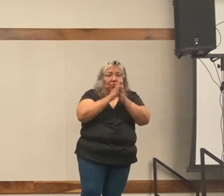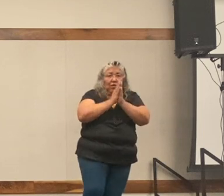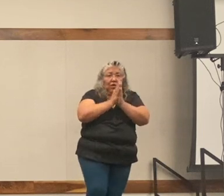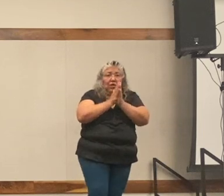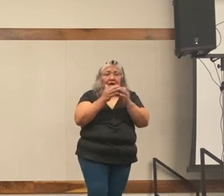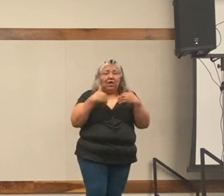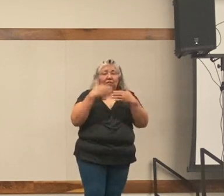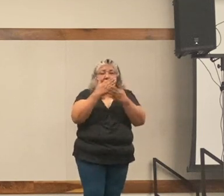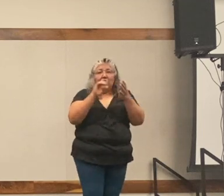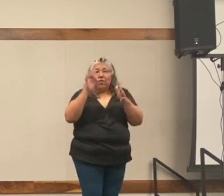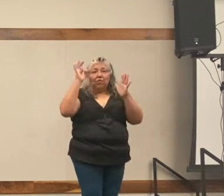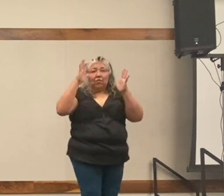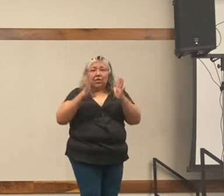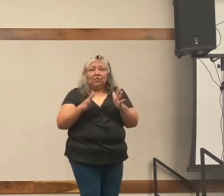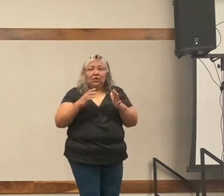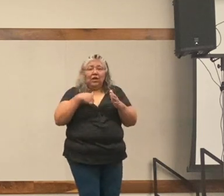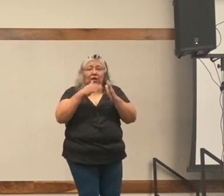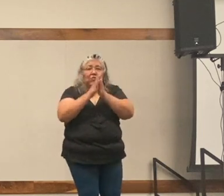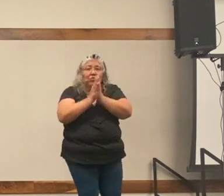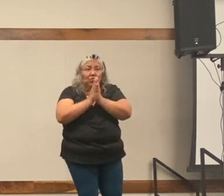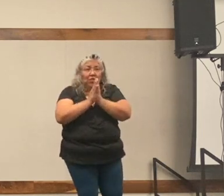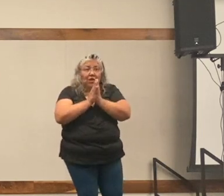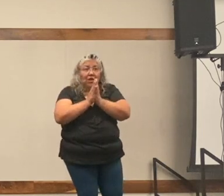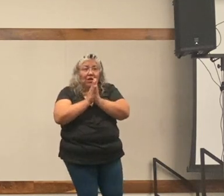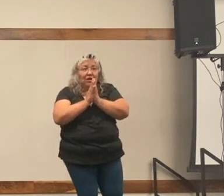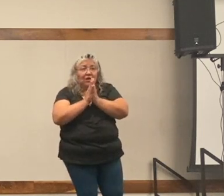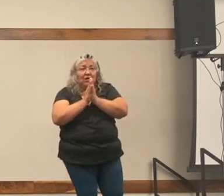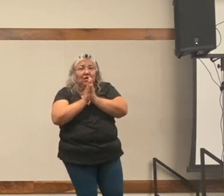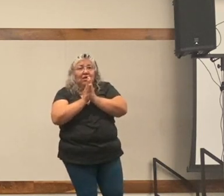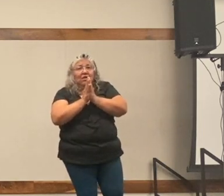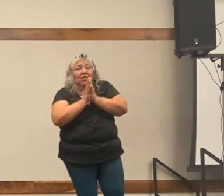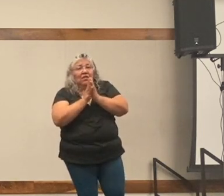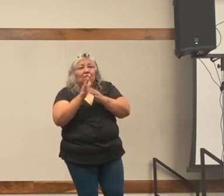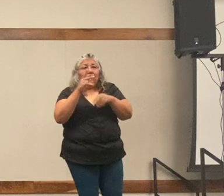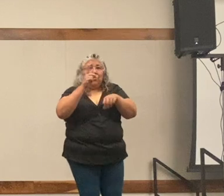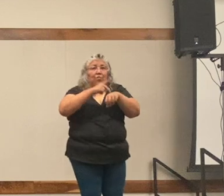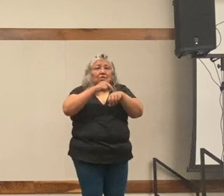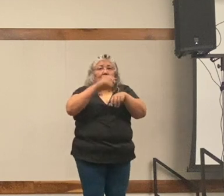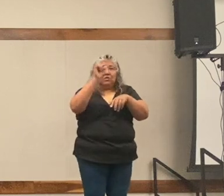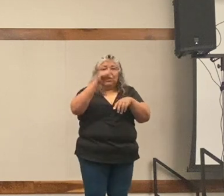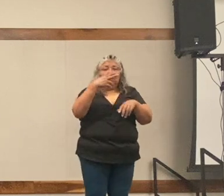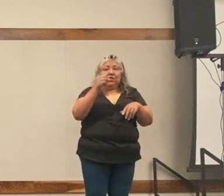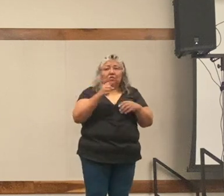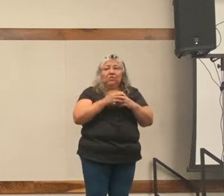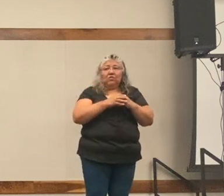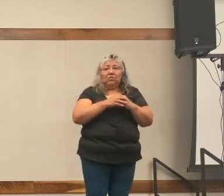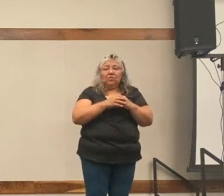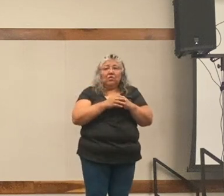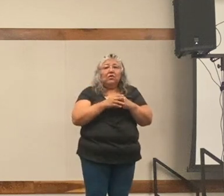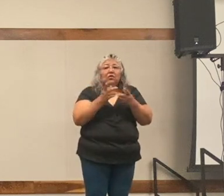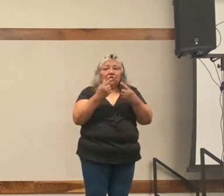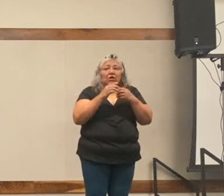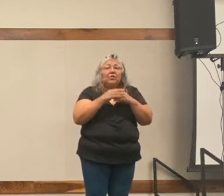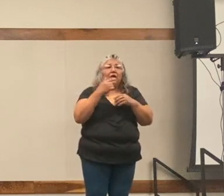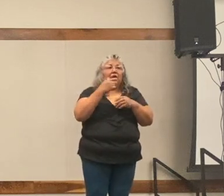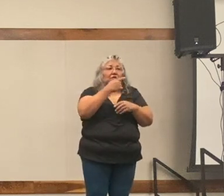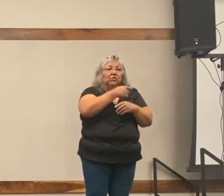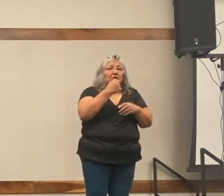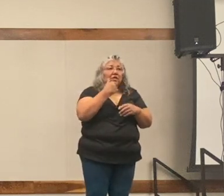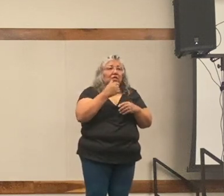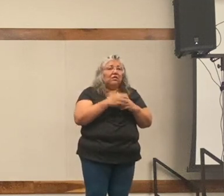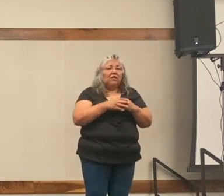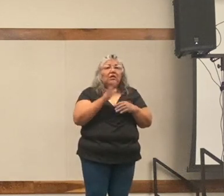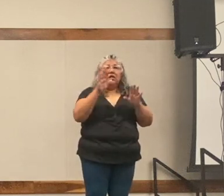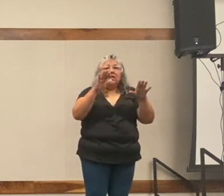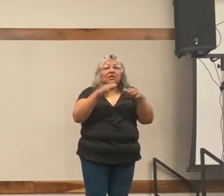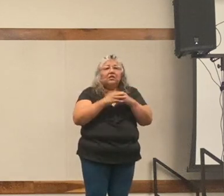some other pastors and I'm just praying with him. The principal of South High comes out. And she says to us, she says,